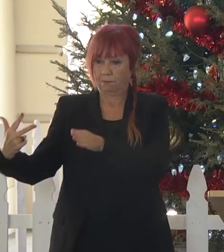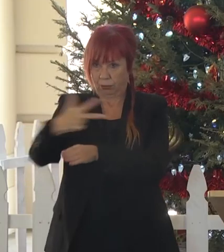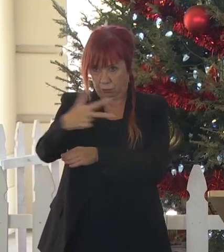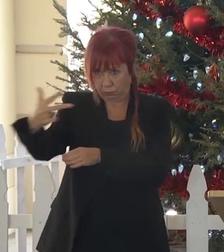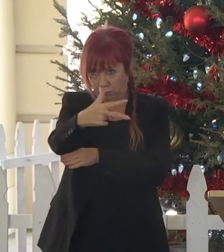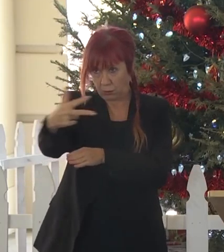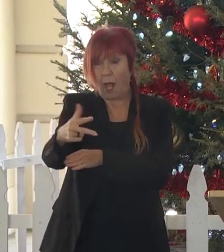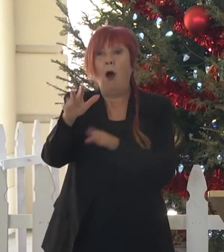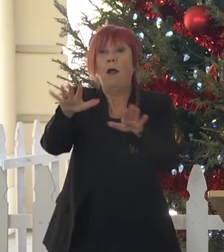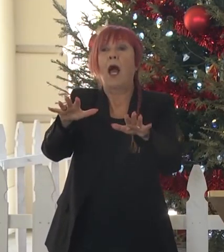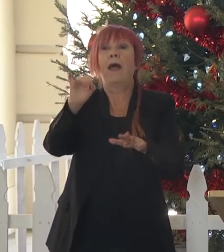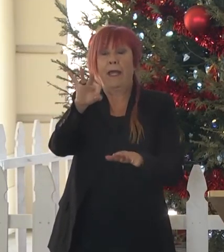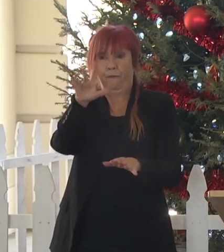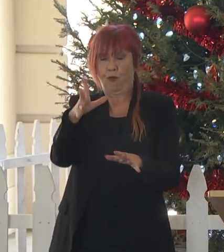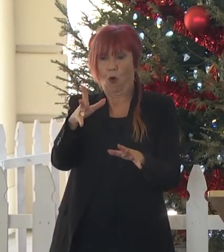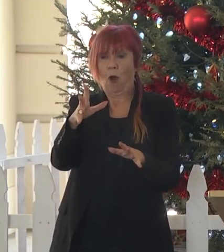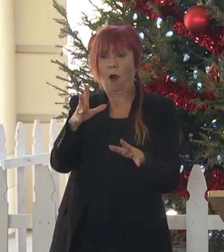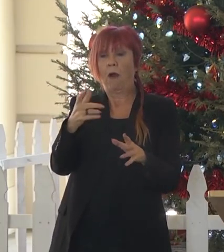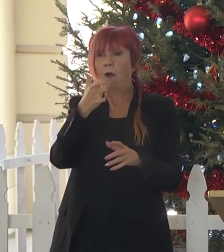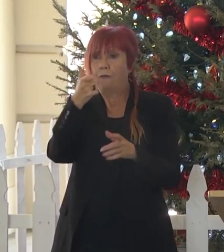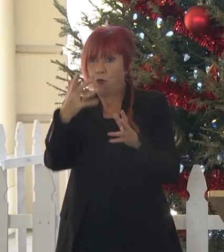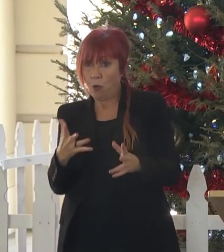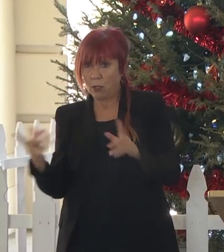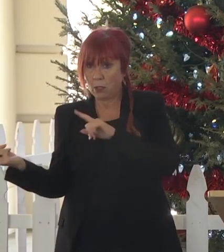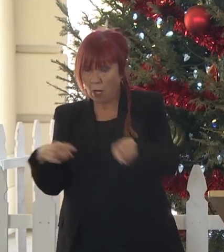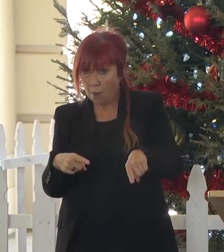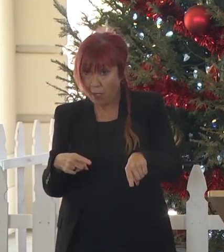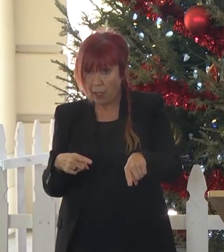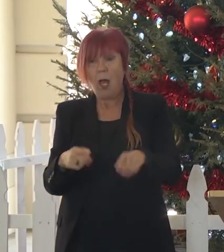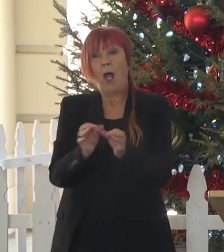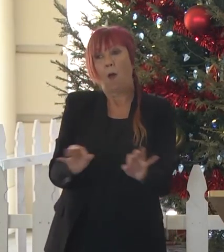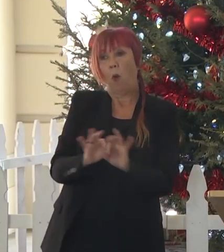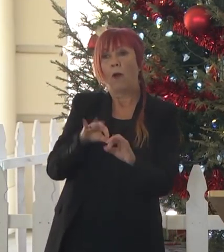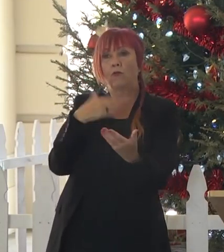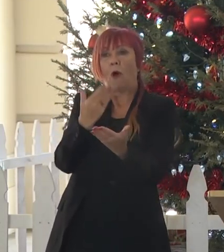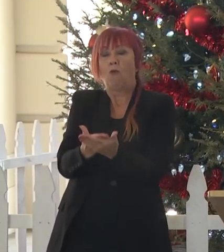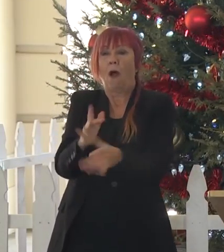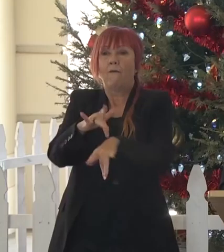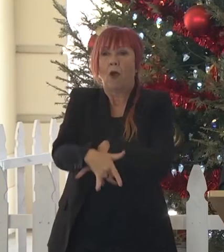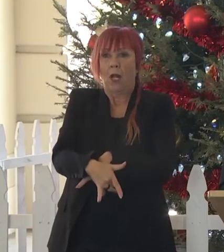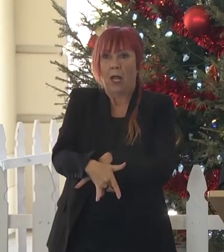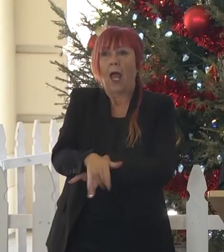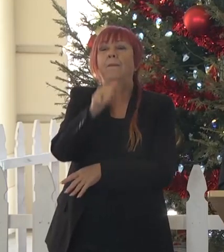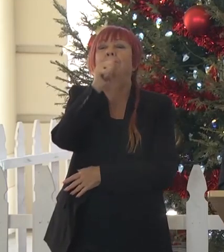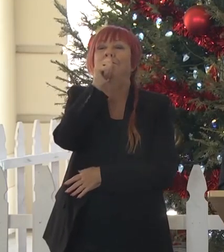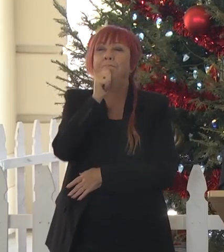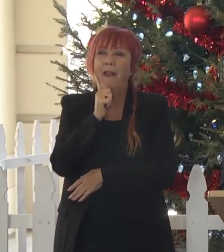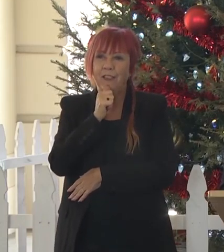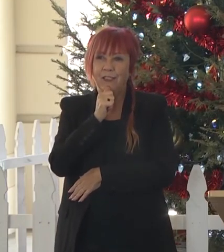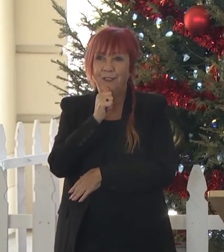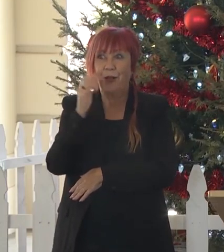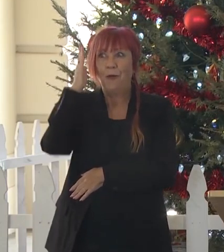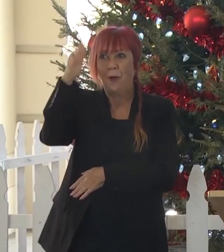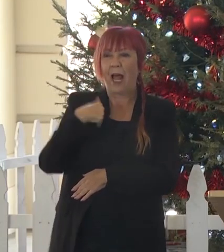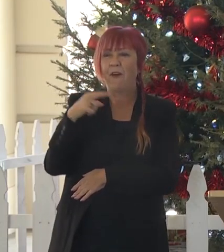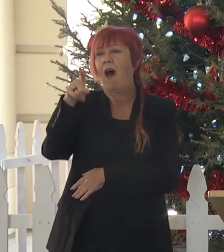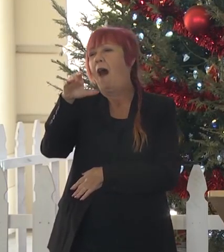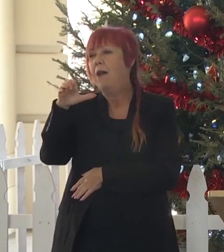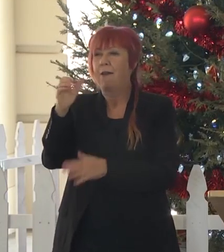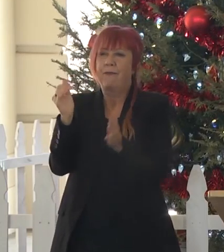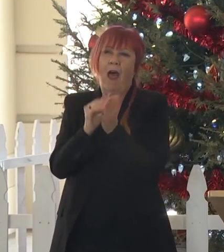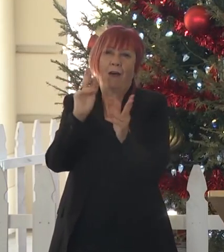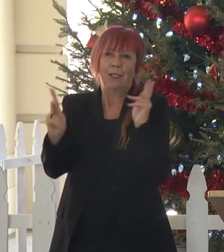to attend the parade route, that they arrive early and bring a lot of patience. There will be hundreds of thousands of people on Colorado Boulevard,